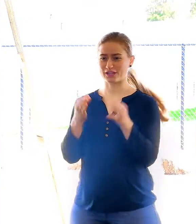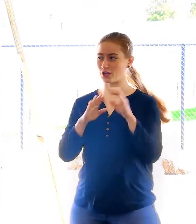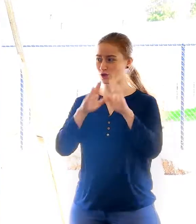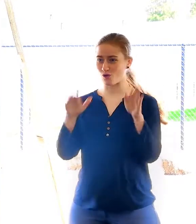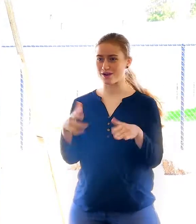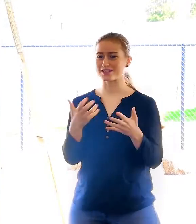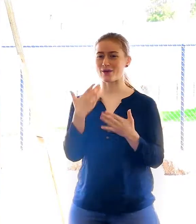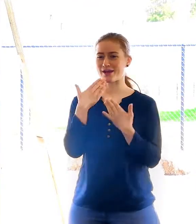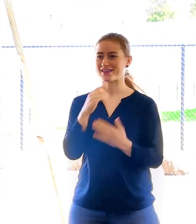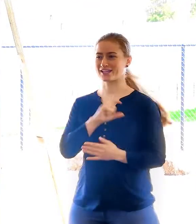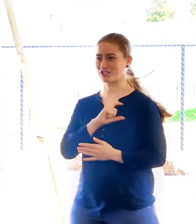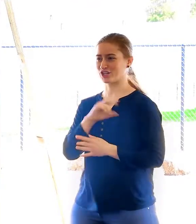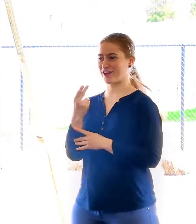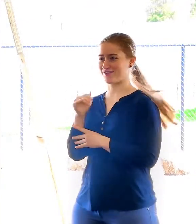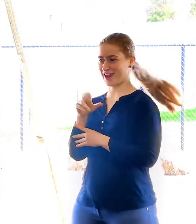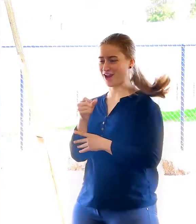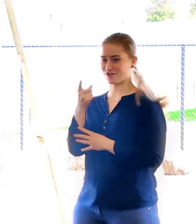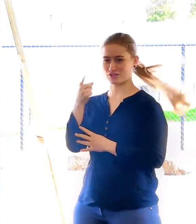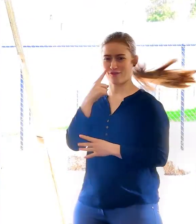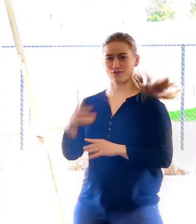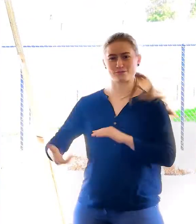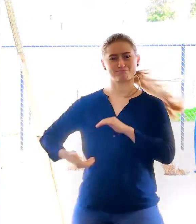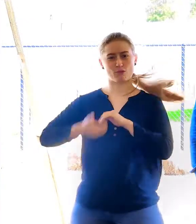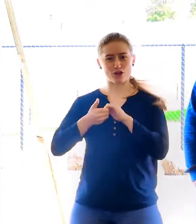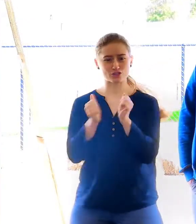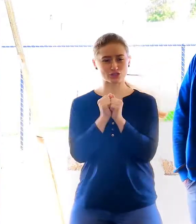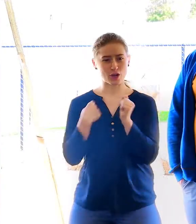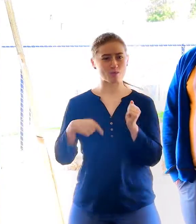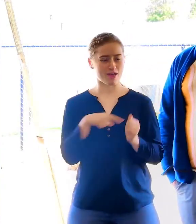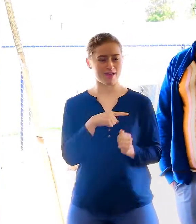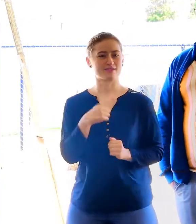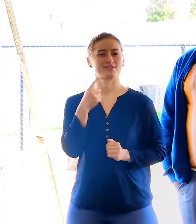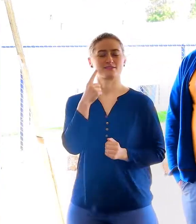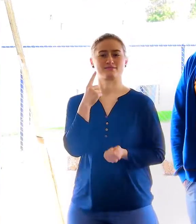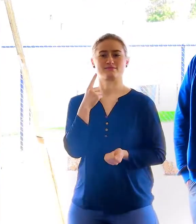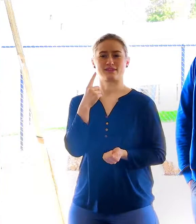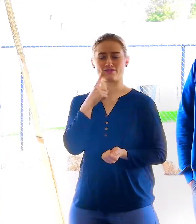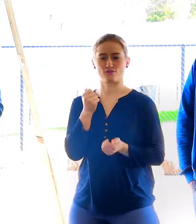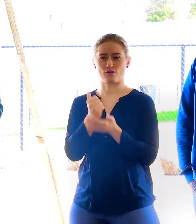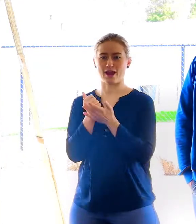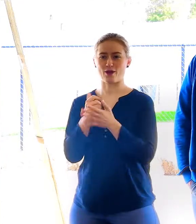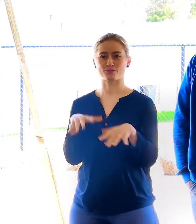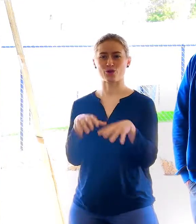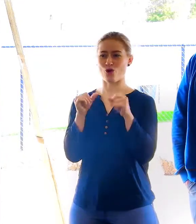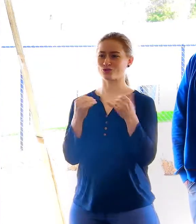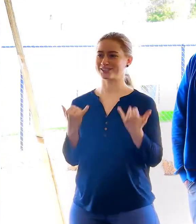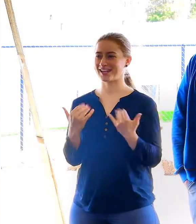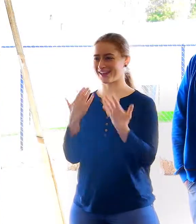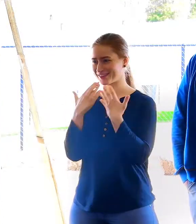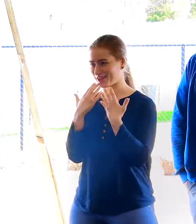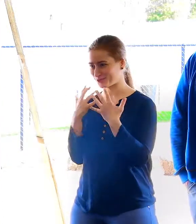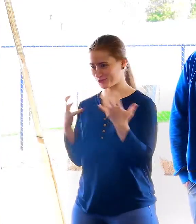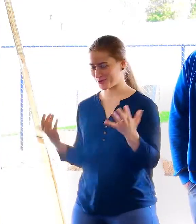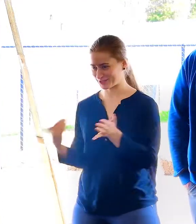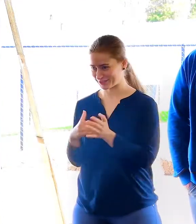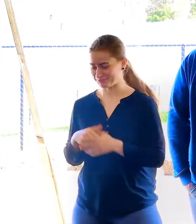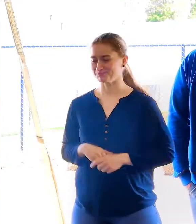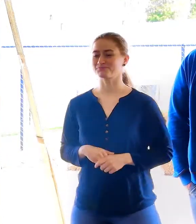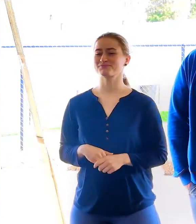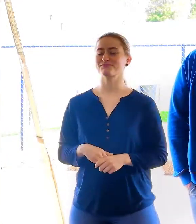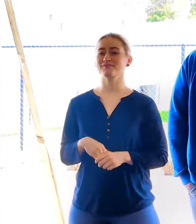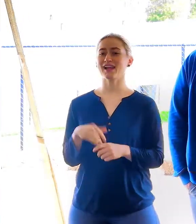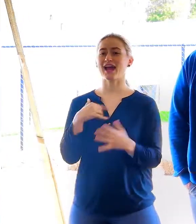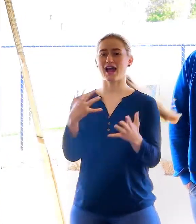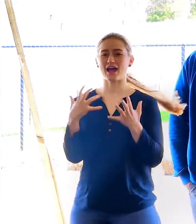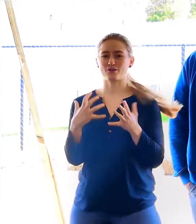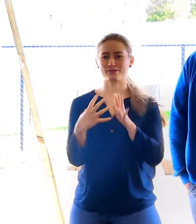thank Sheriff Harris for his partnership and for helping to host us today. Thank you so much, Sheriff. And I want